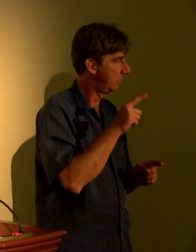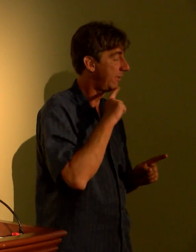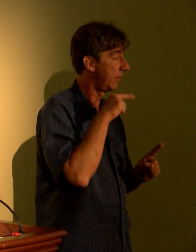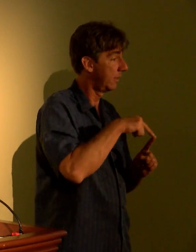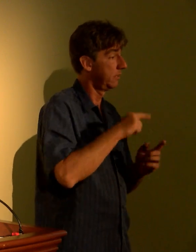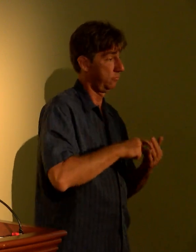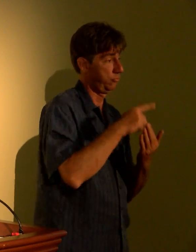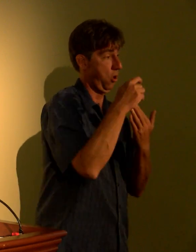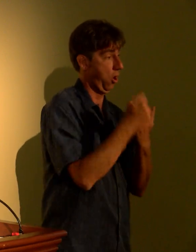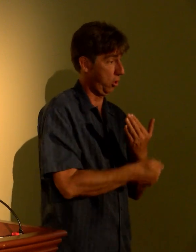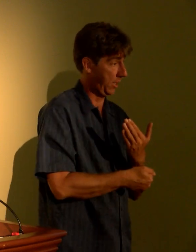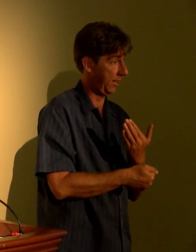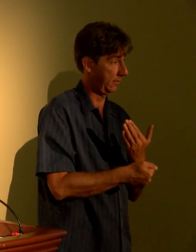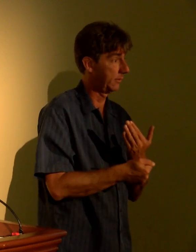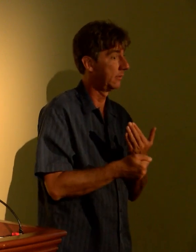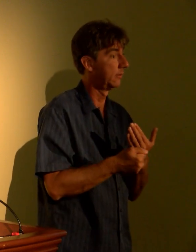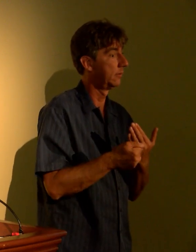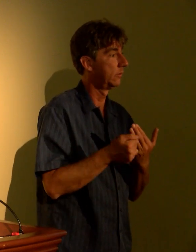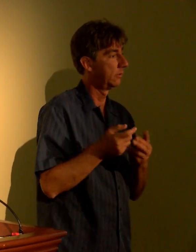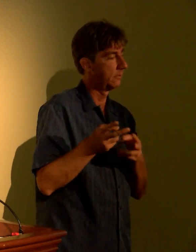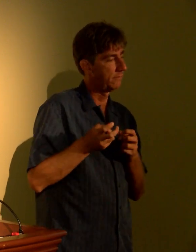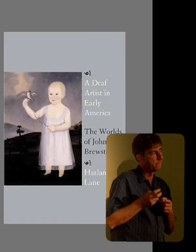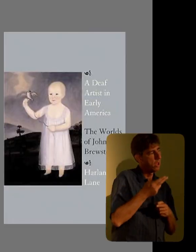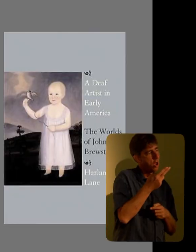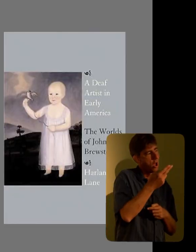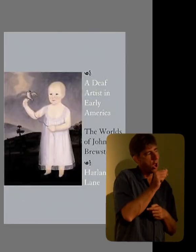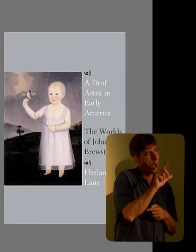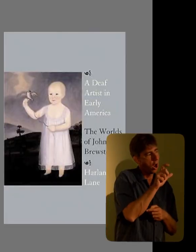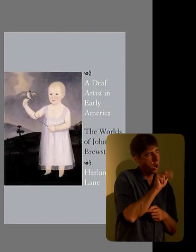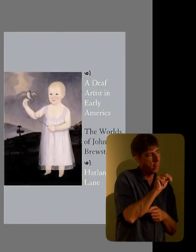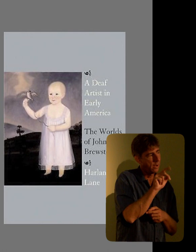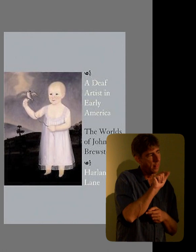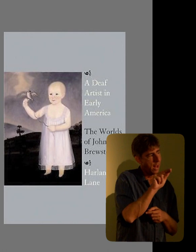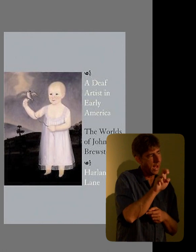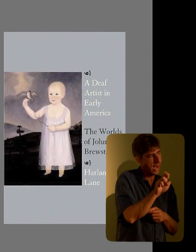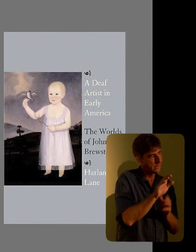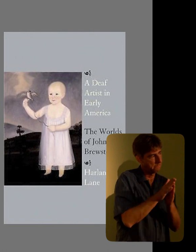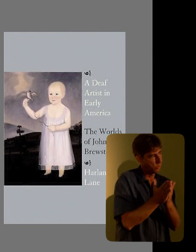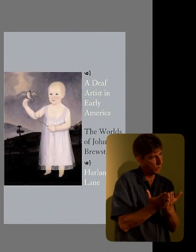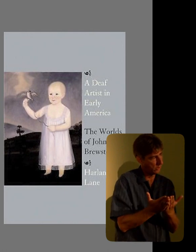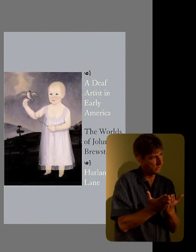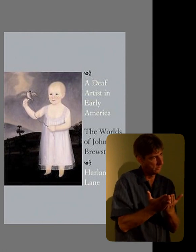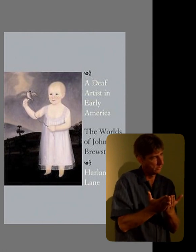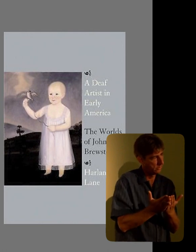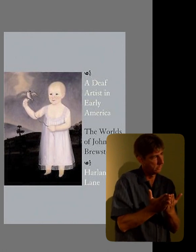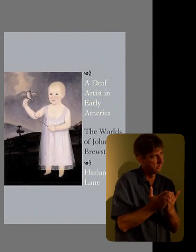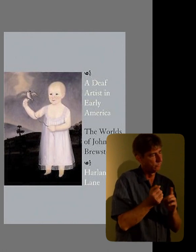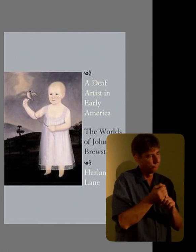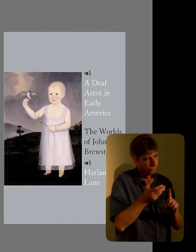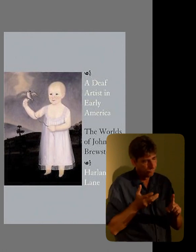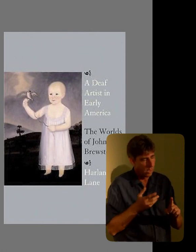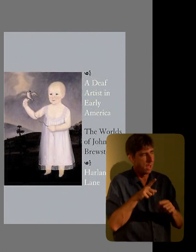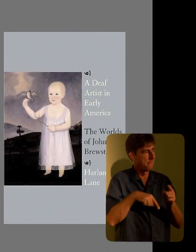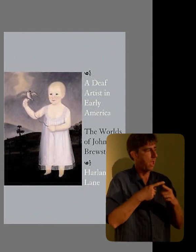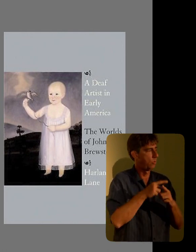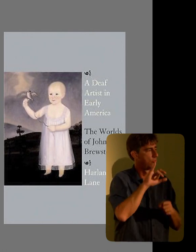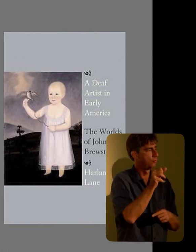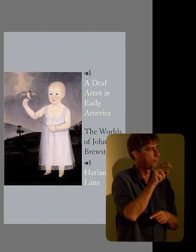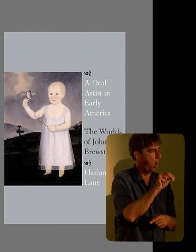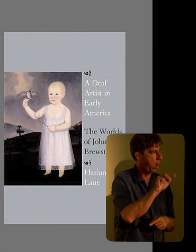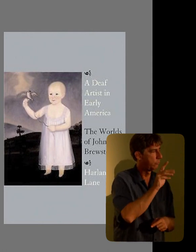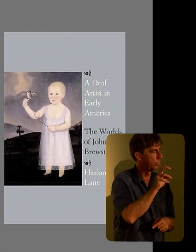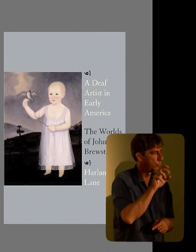was a book done by Harlan Lane about John Brewster. Harlan had done this book back